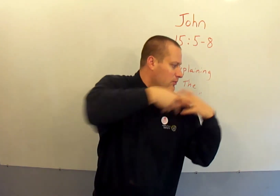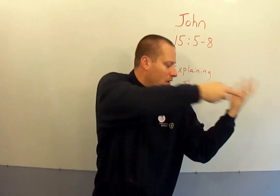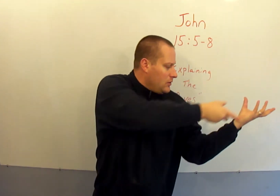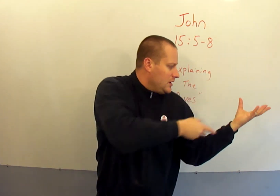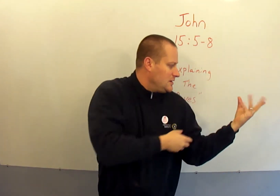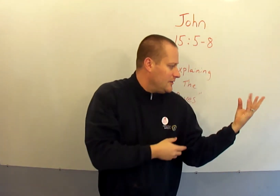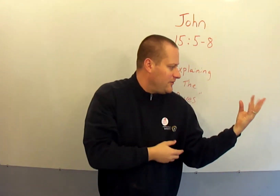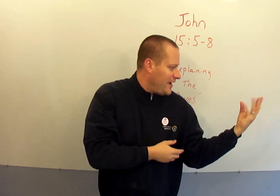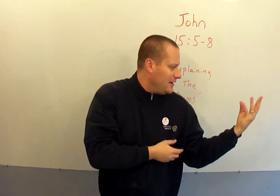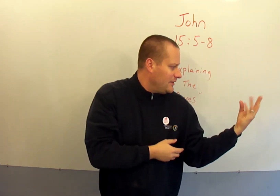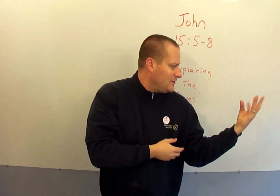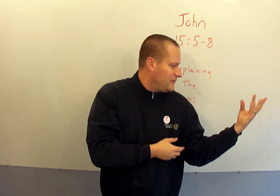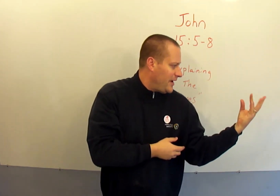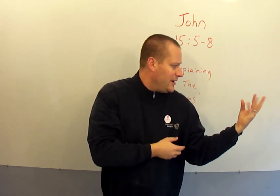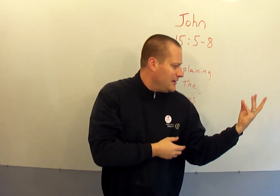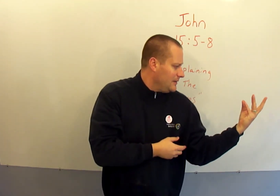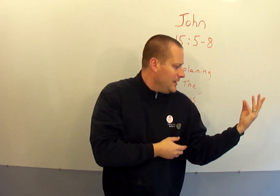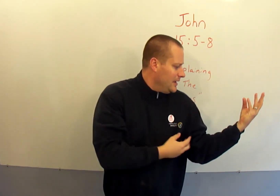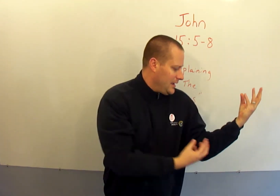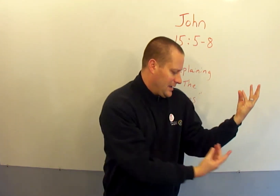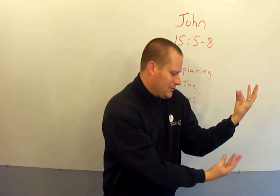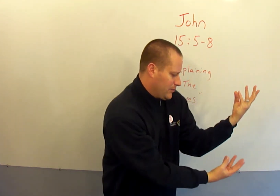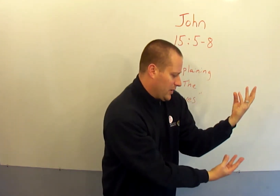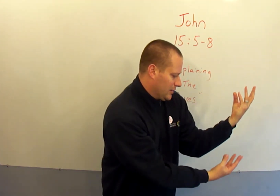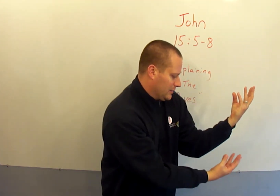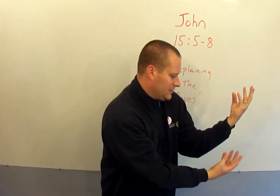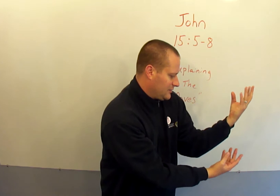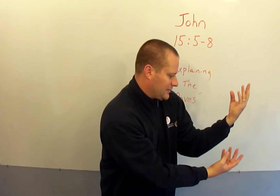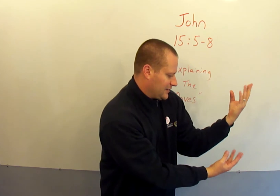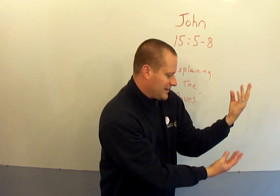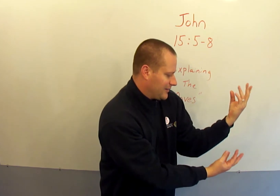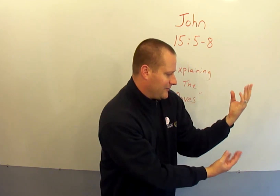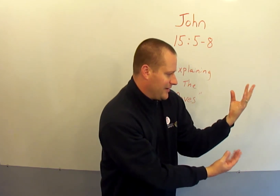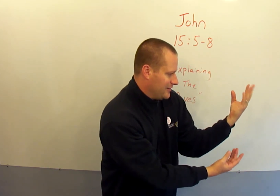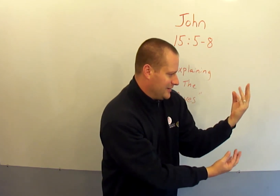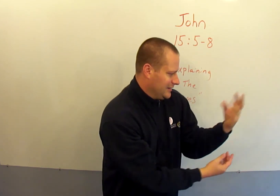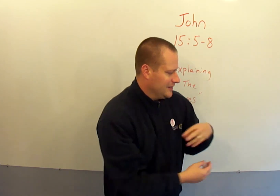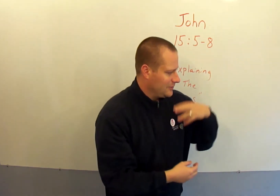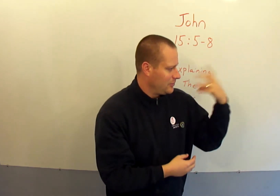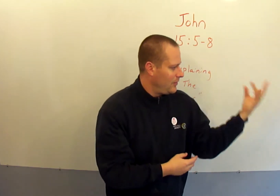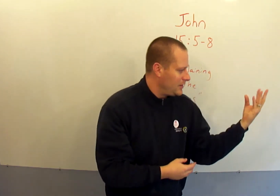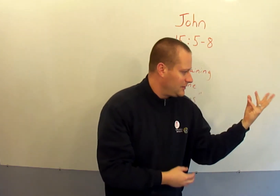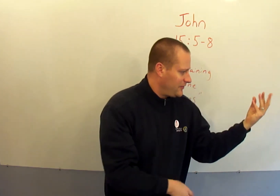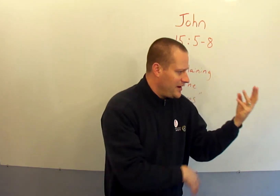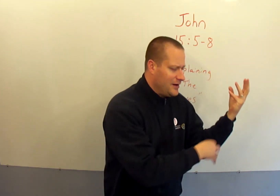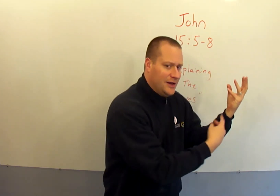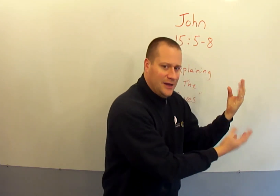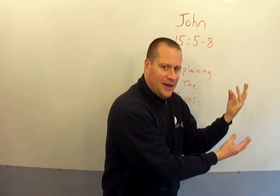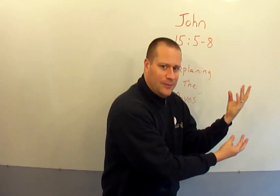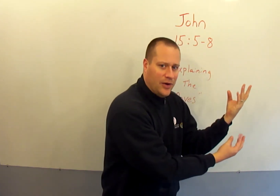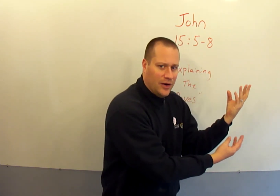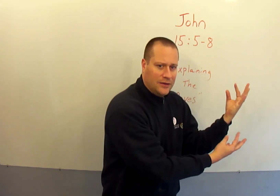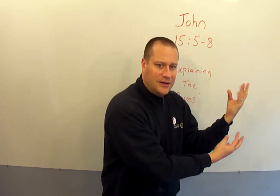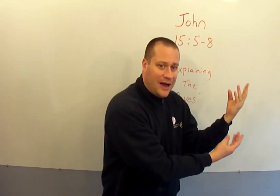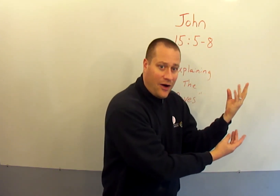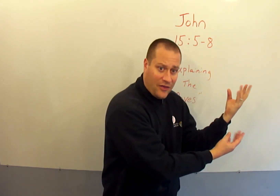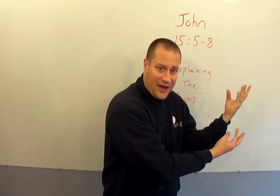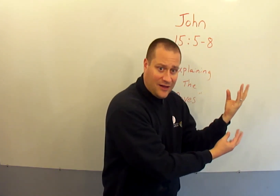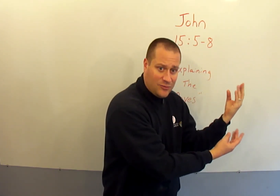thrown into the fire, there's fire, and burned. So it's like a second fire underneath it. So thrown into the fire and burned. Now all the hands move